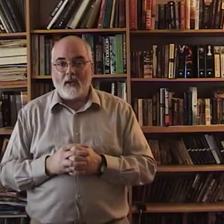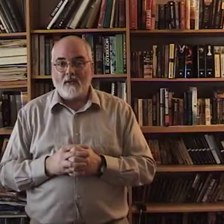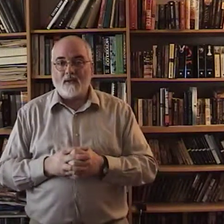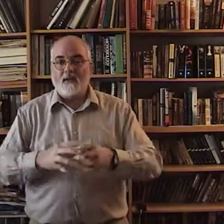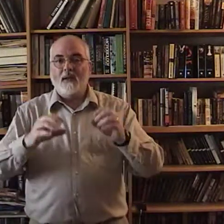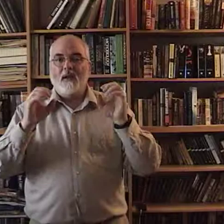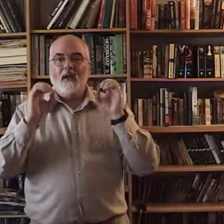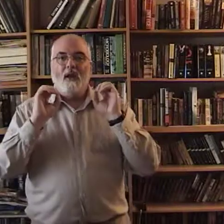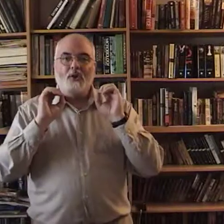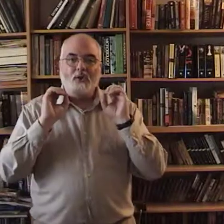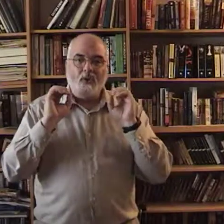friends, no